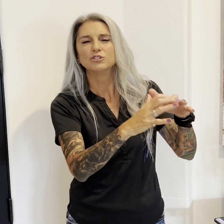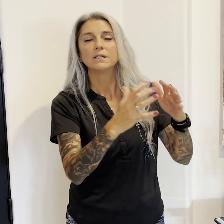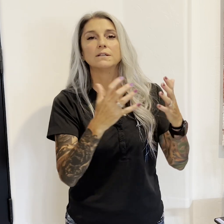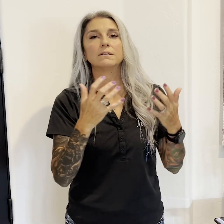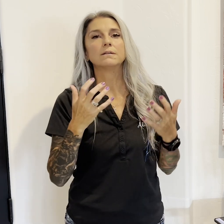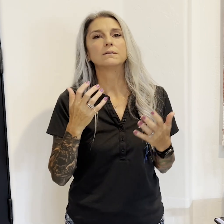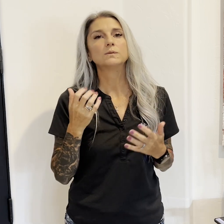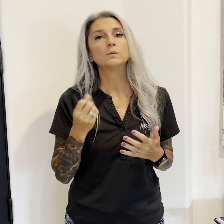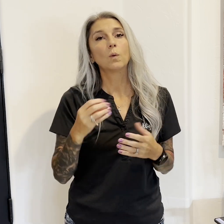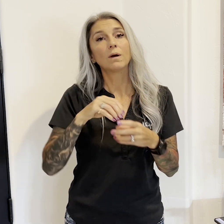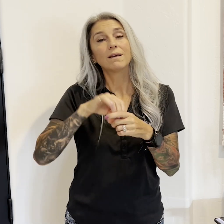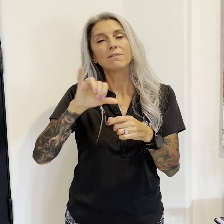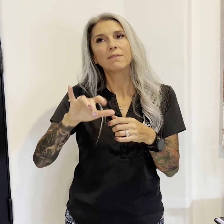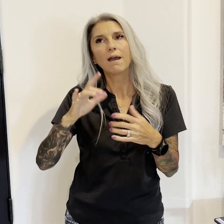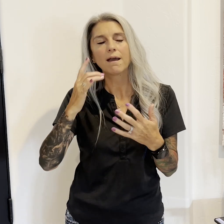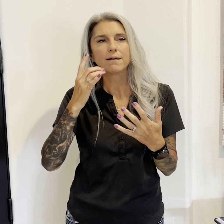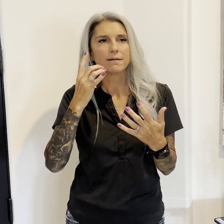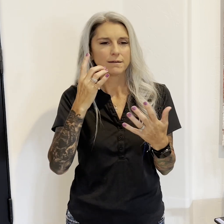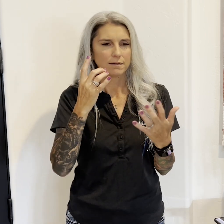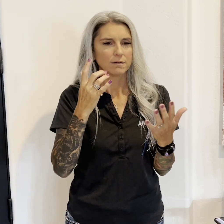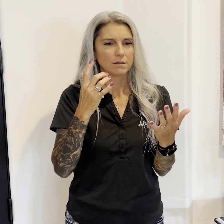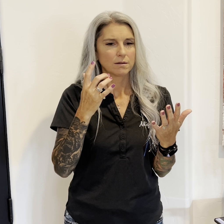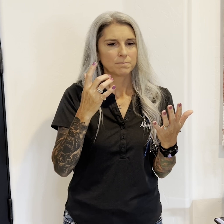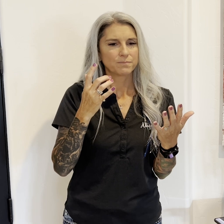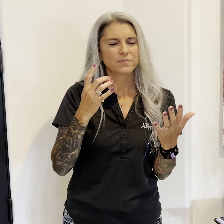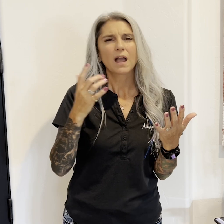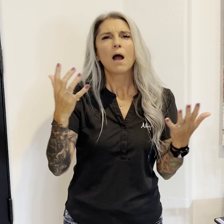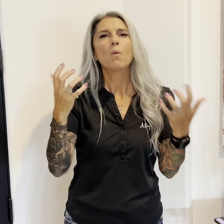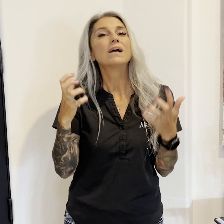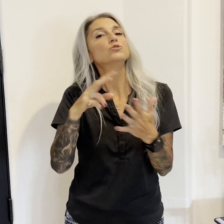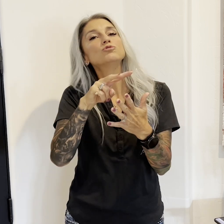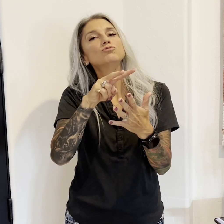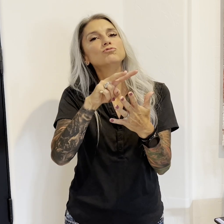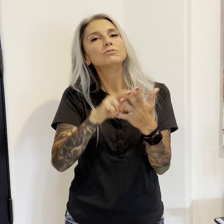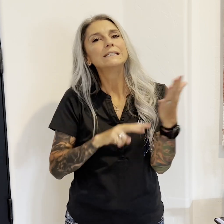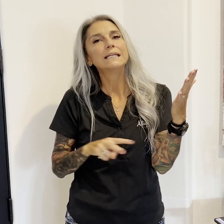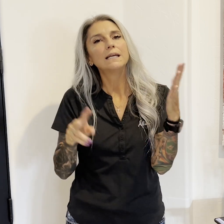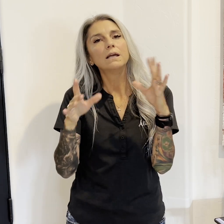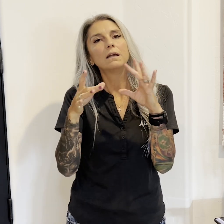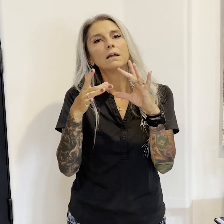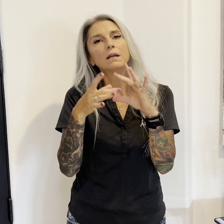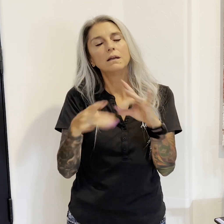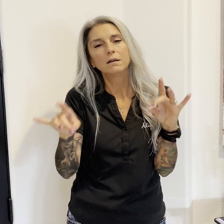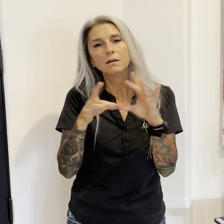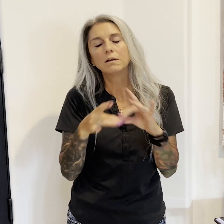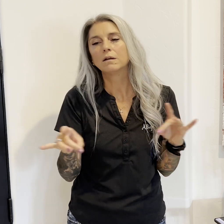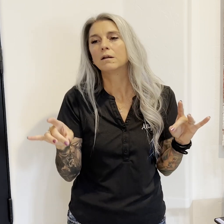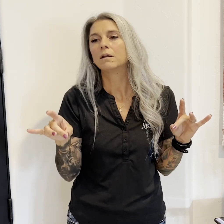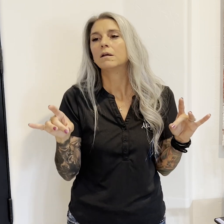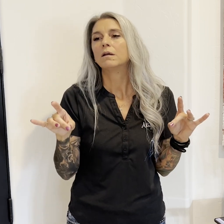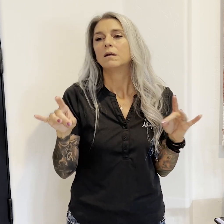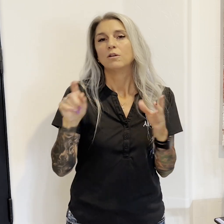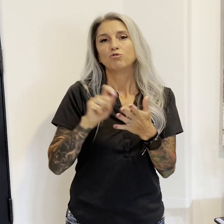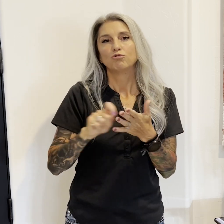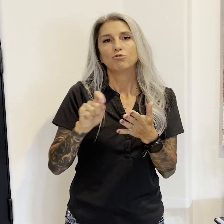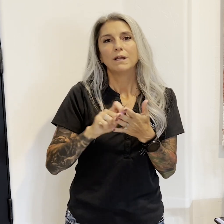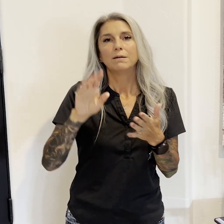restoration. So, in that thought, in that light, I want to read a passage of scriptures that's